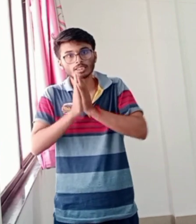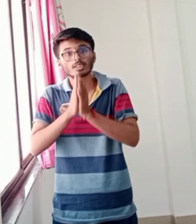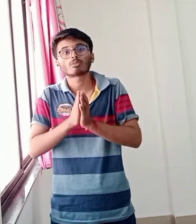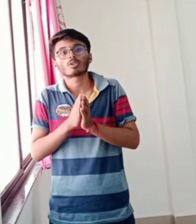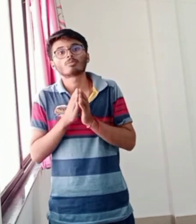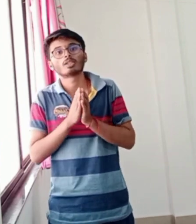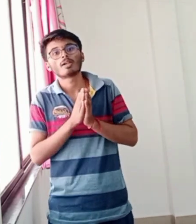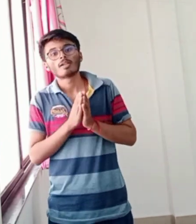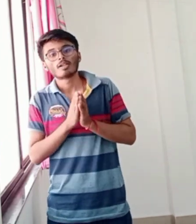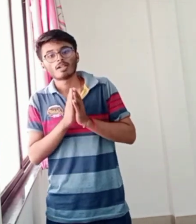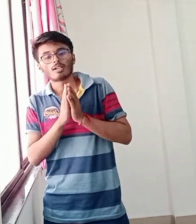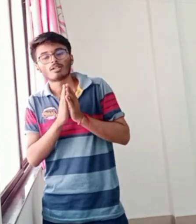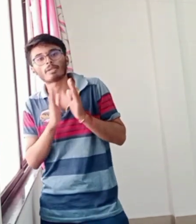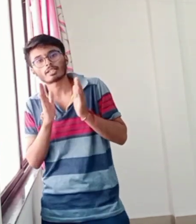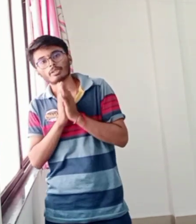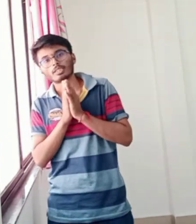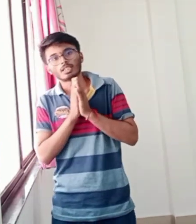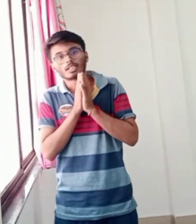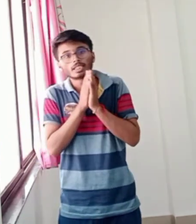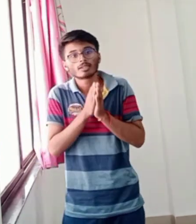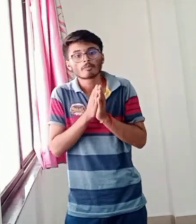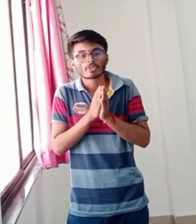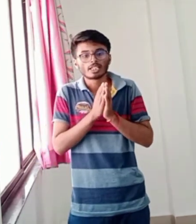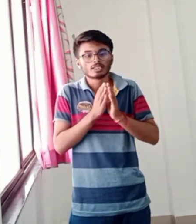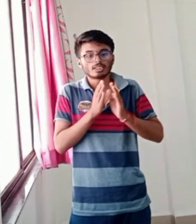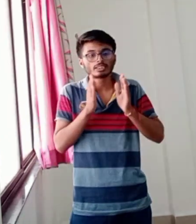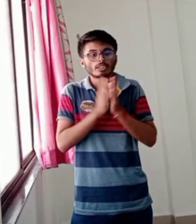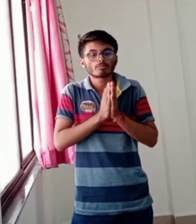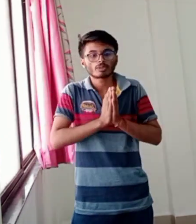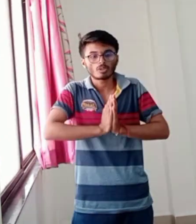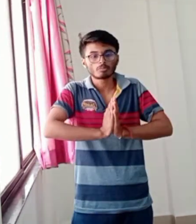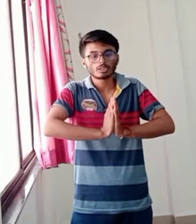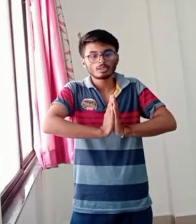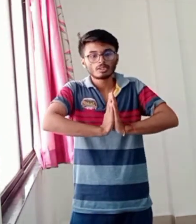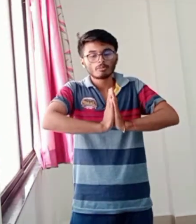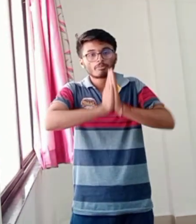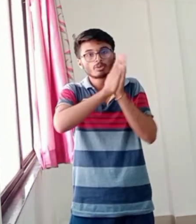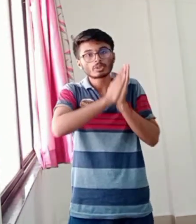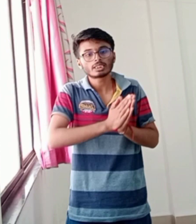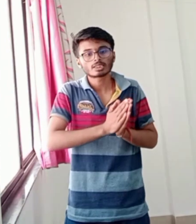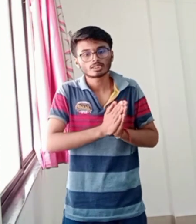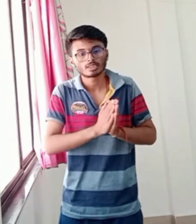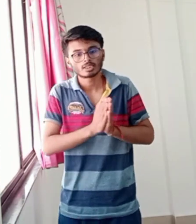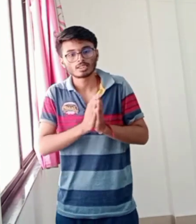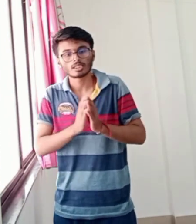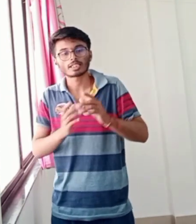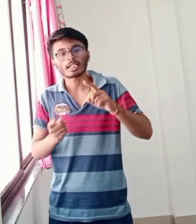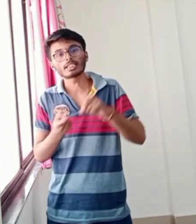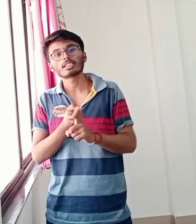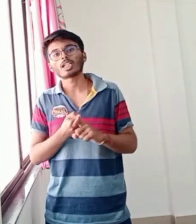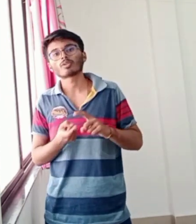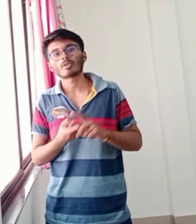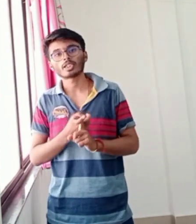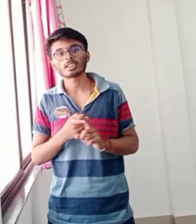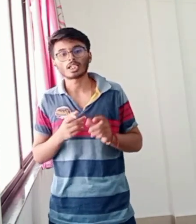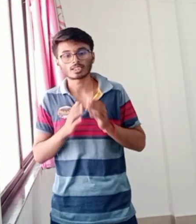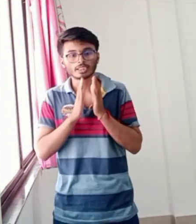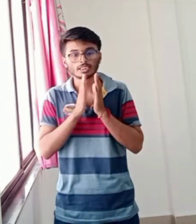example of the pyrimidine. Then example of the purines like adenine and joining are the example